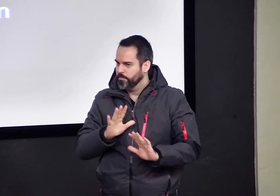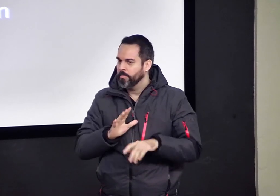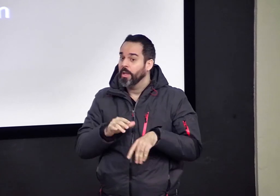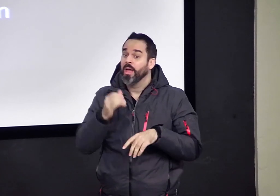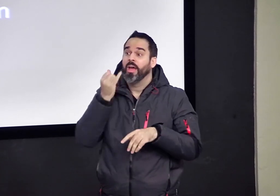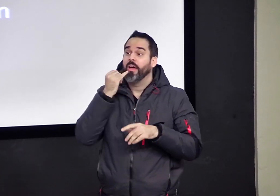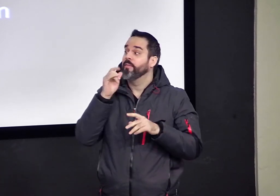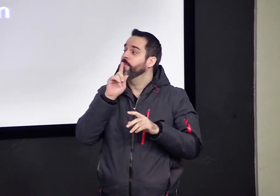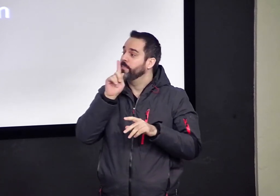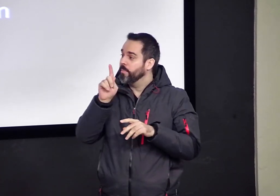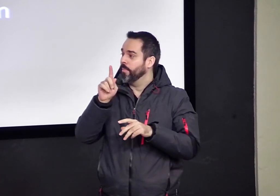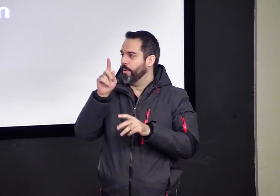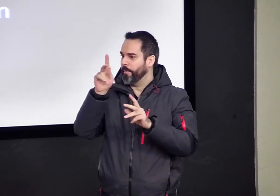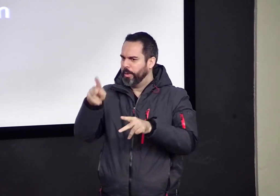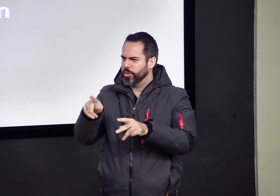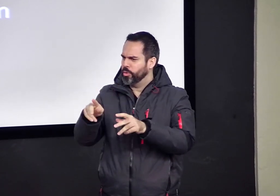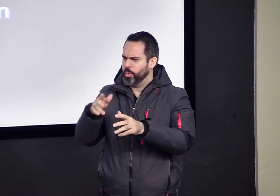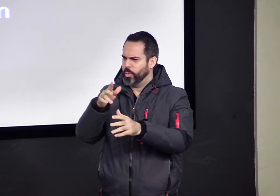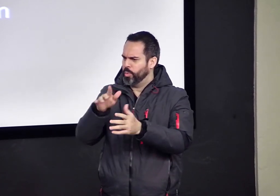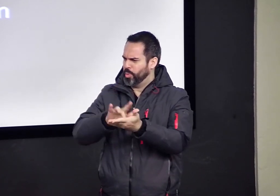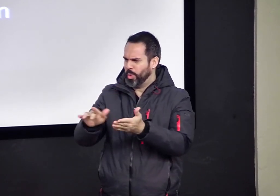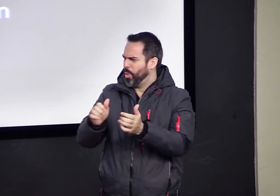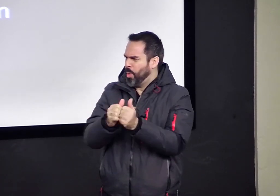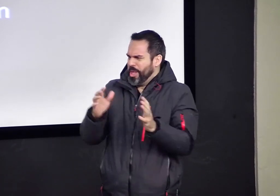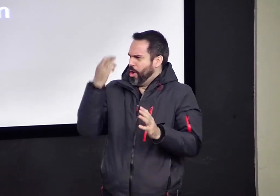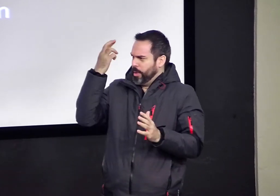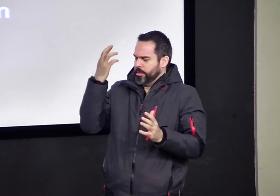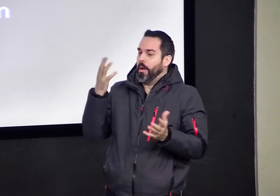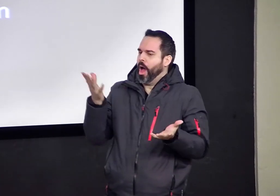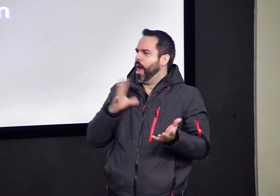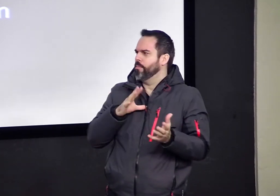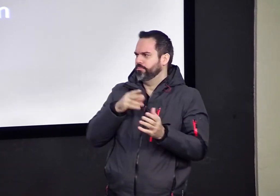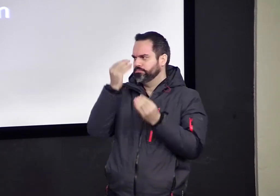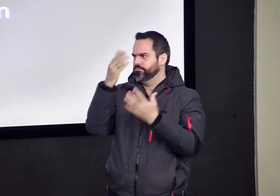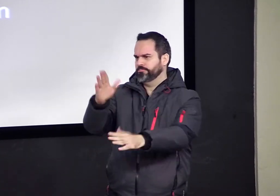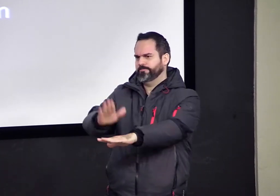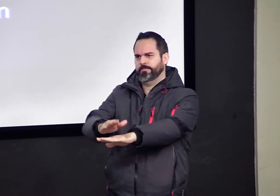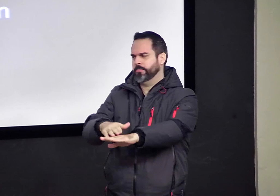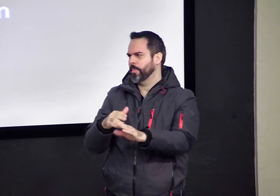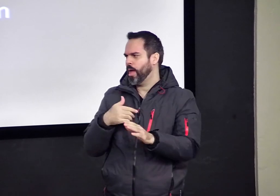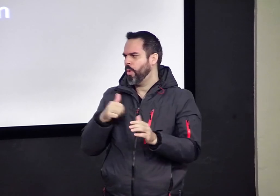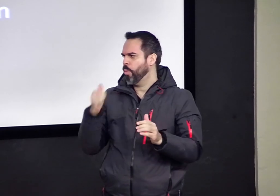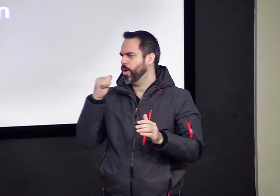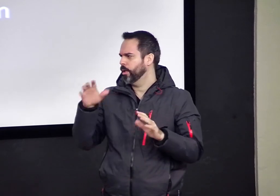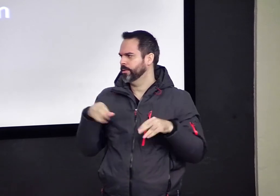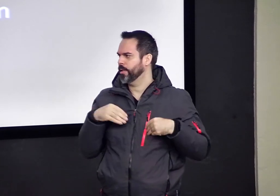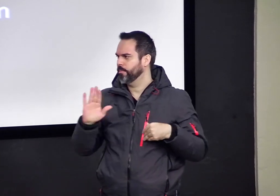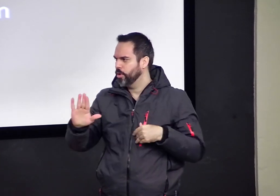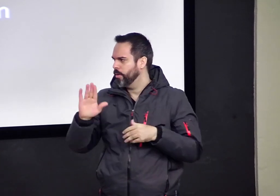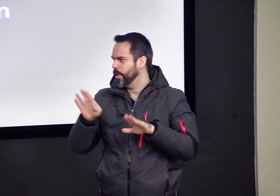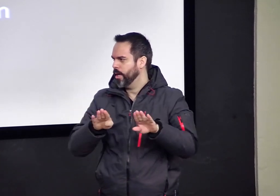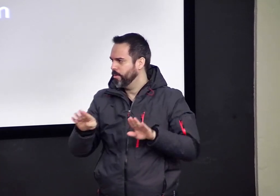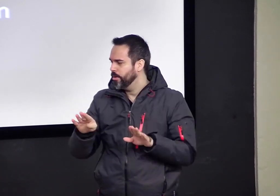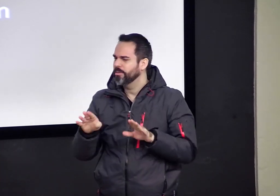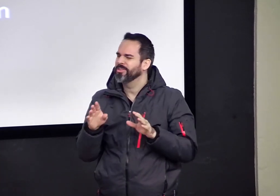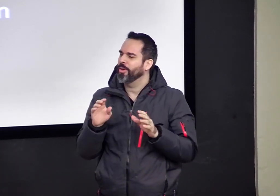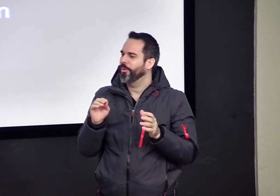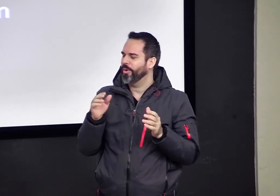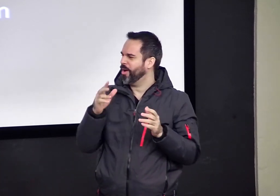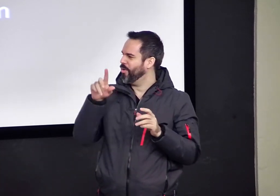call and the deaf caller becomes frustrated, I certainly take the onus on myself and try to manage